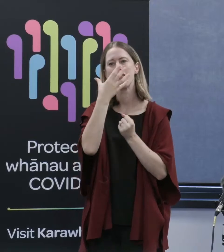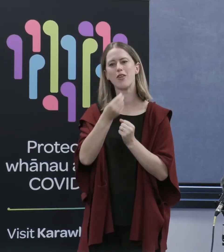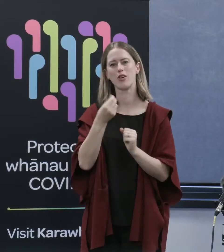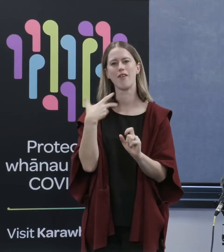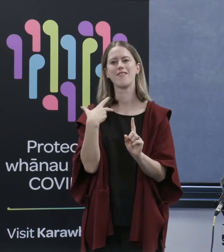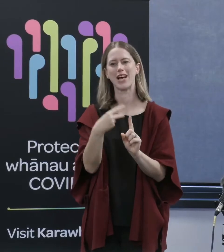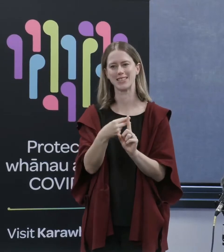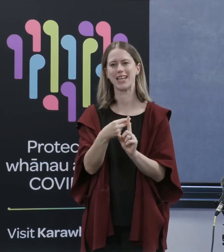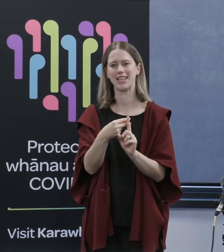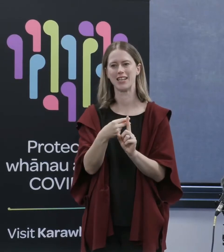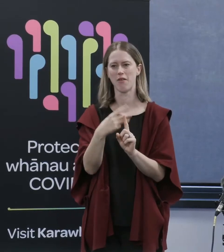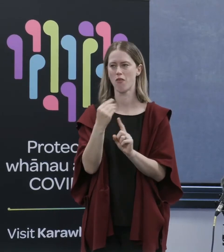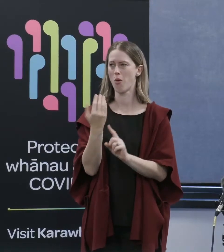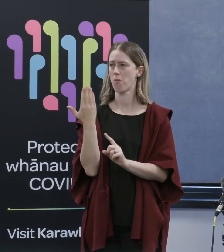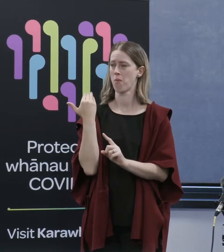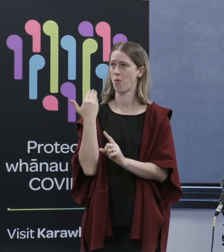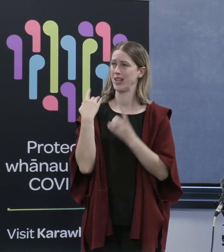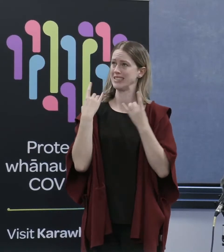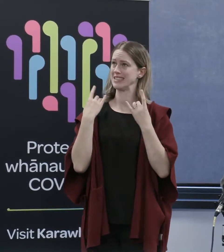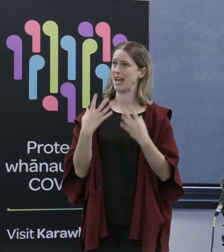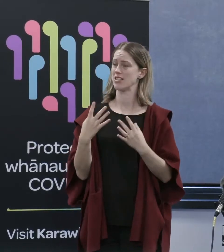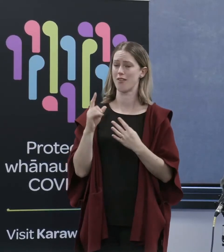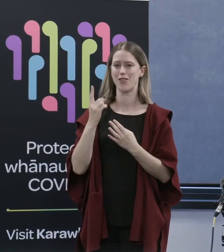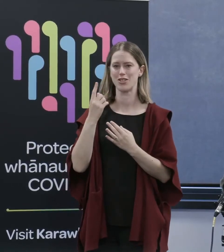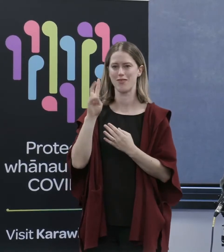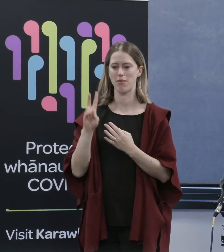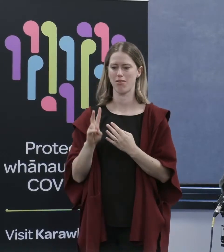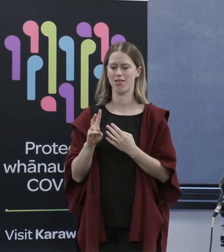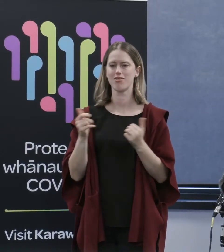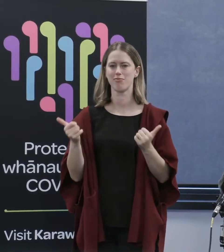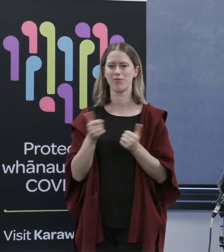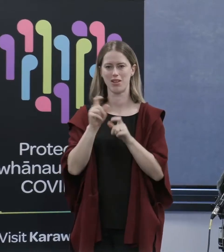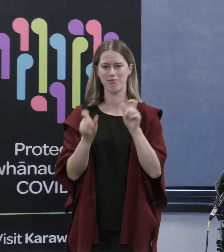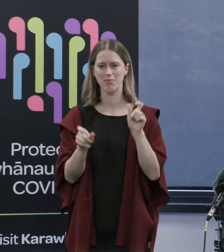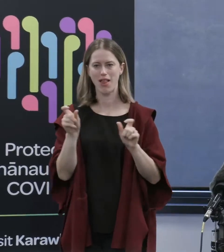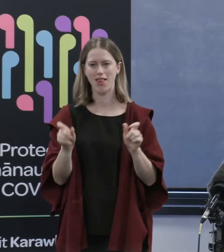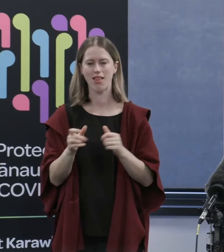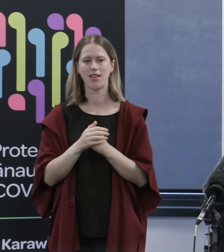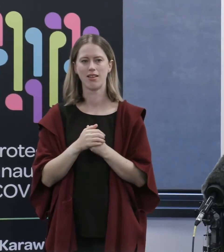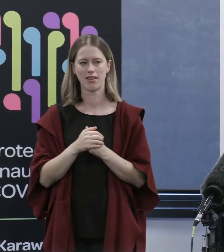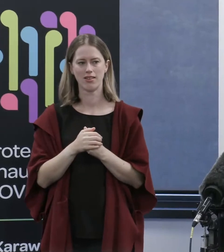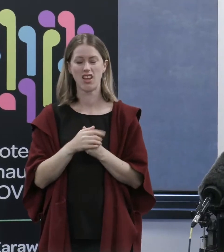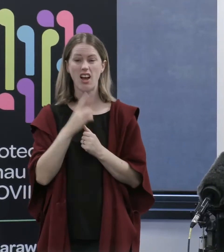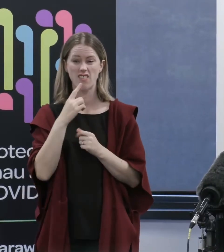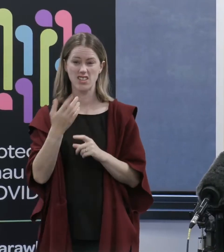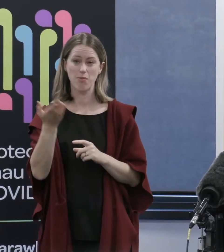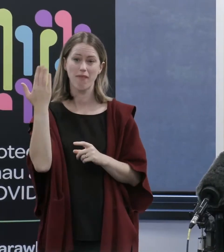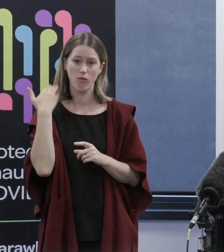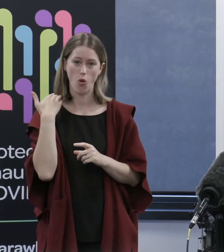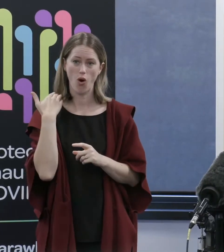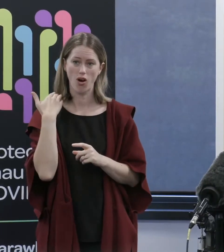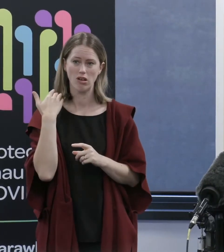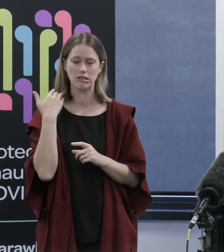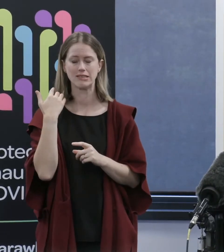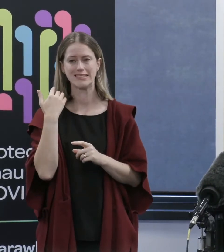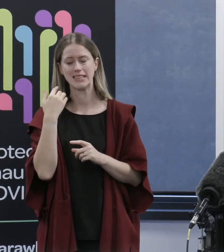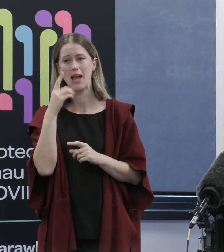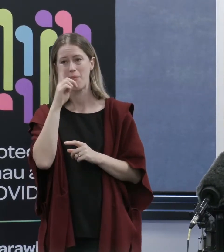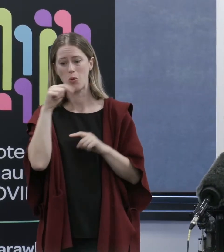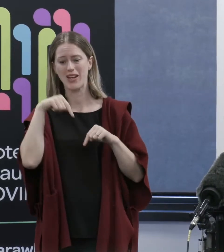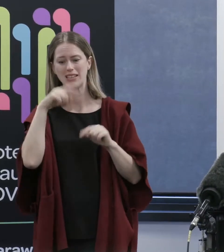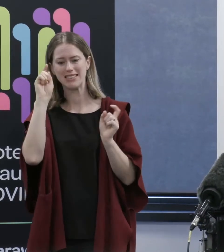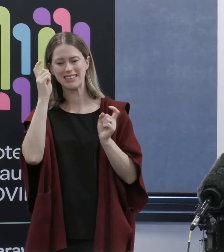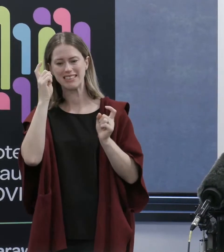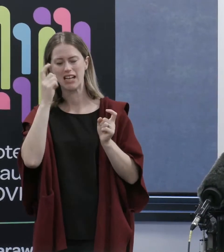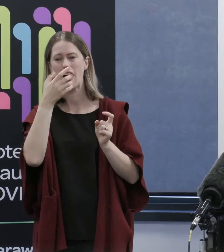vaccination since the campaign kick-started on the 1st of April. As I've noted previously, a number of us are concerned about the potential